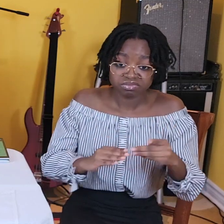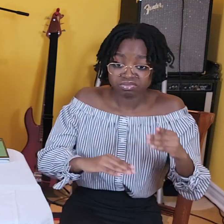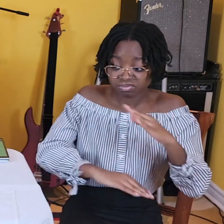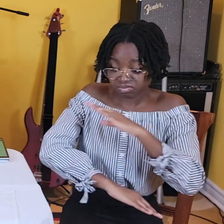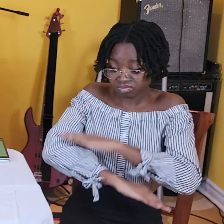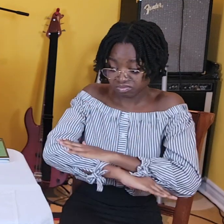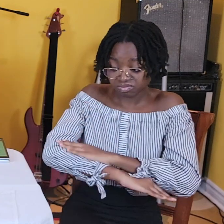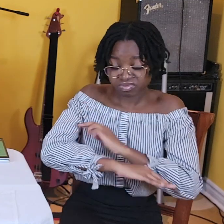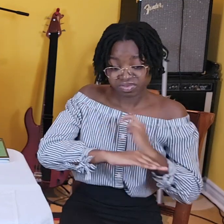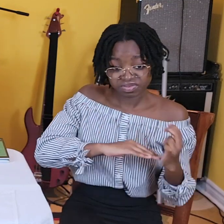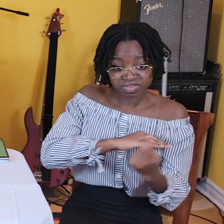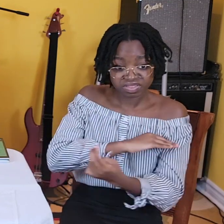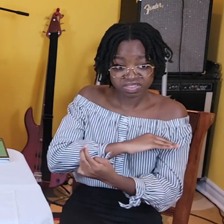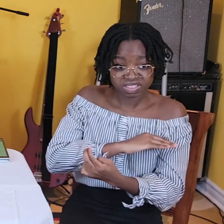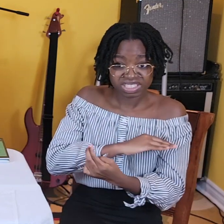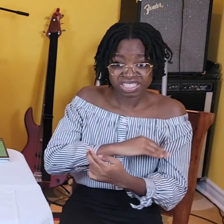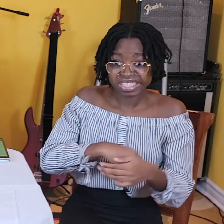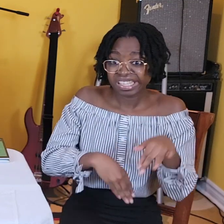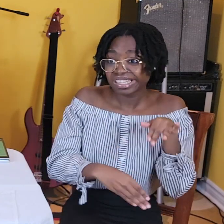was a heavy evening.